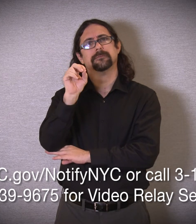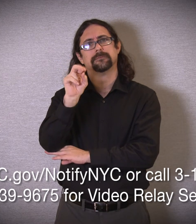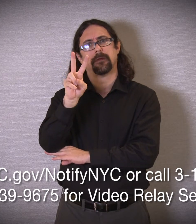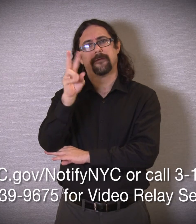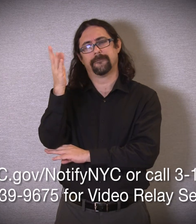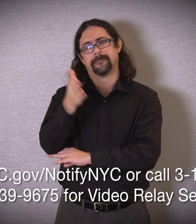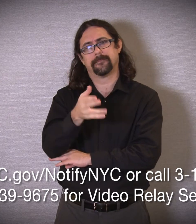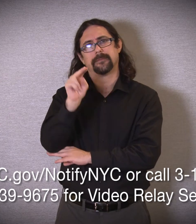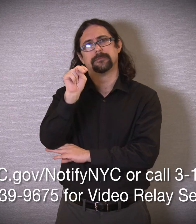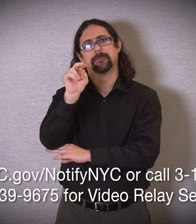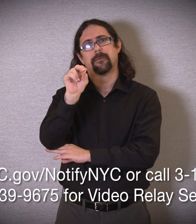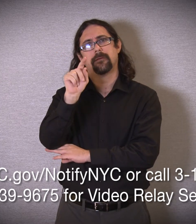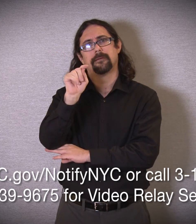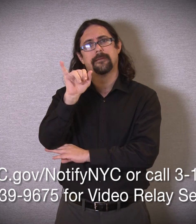nyc.gov/notify NYC